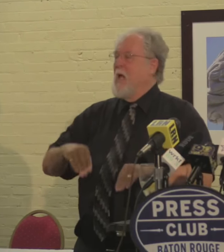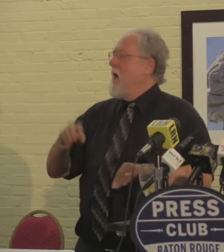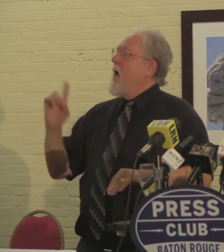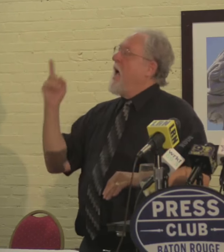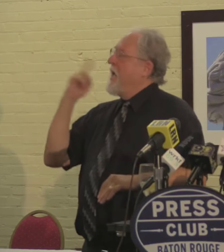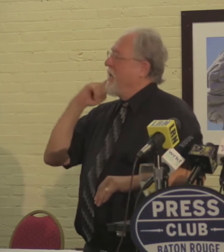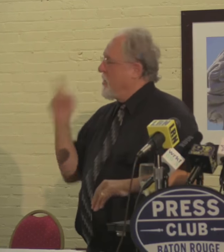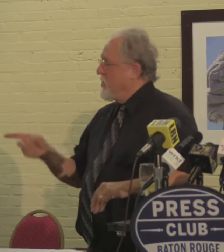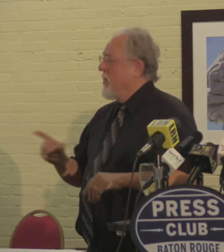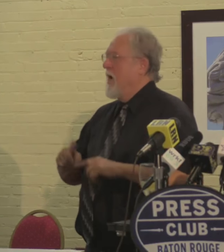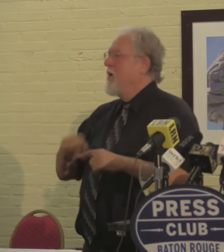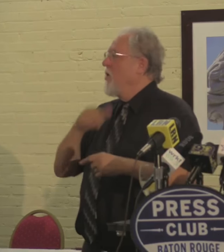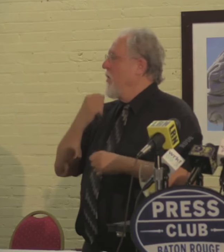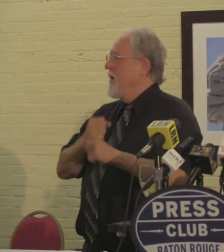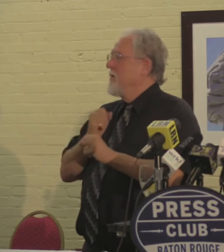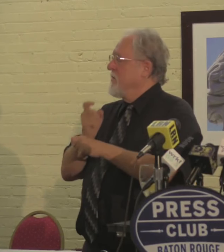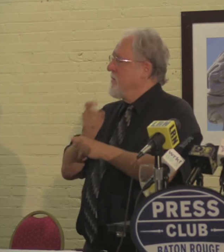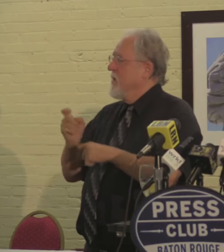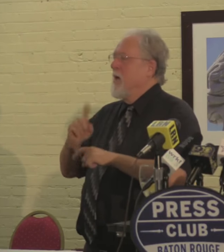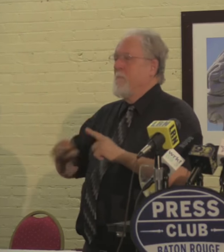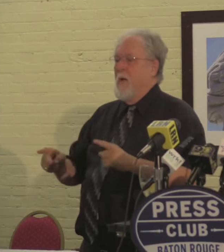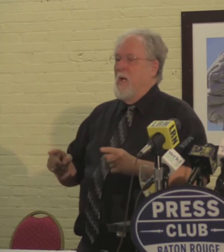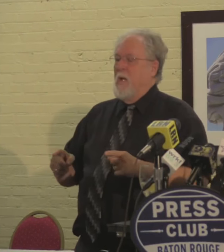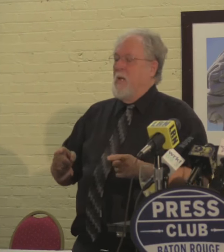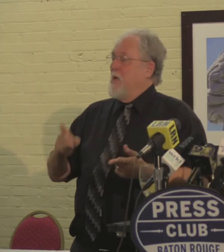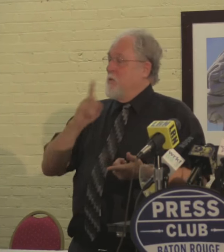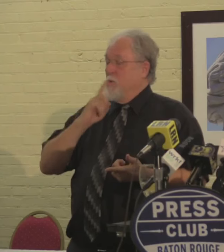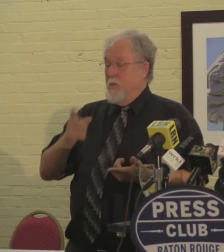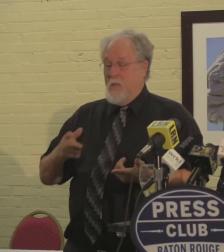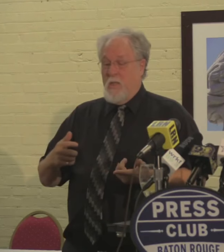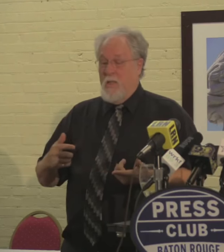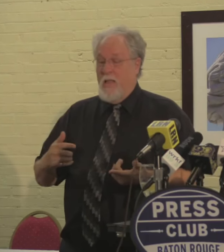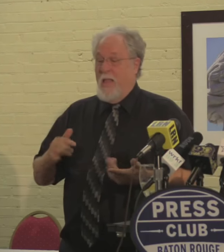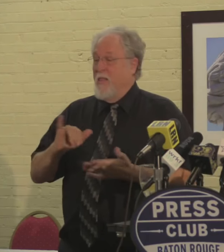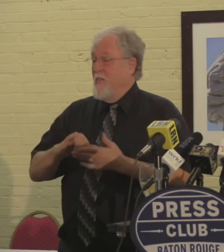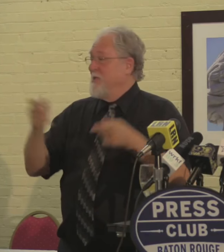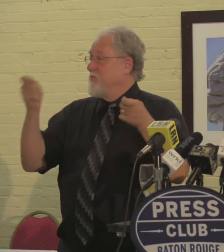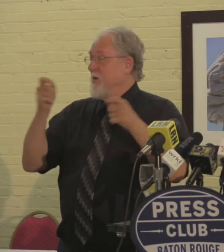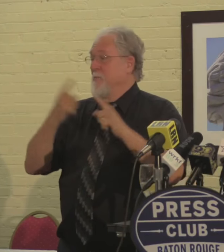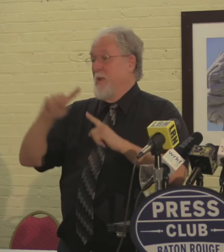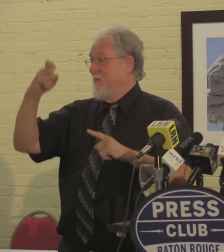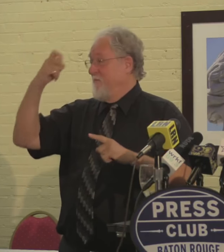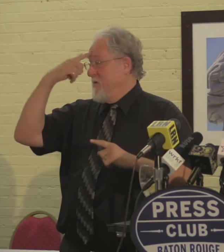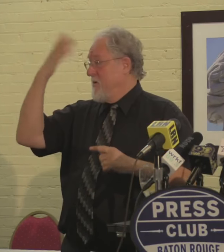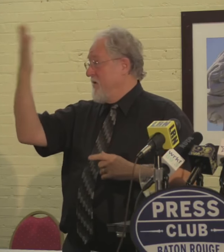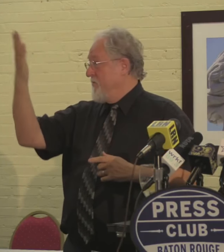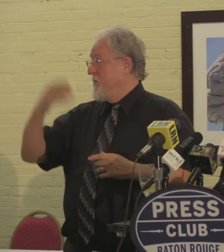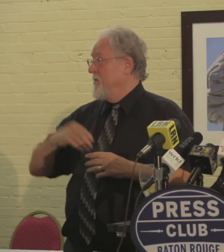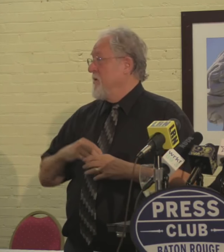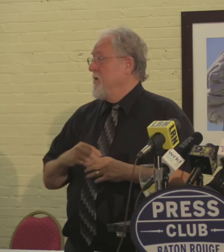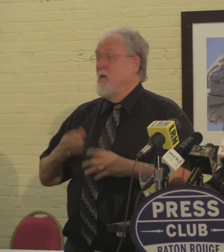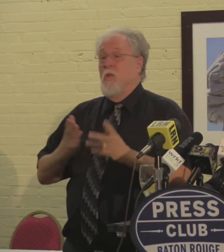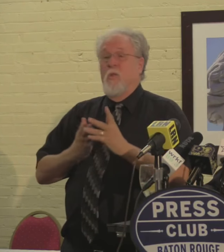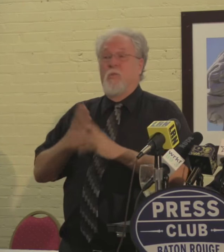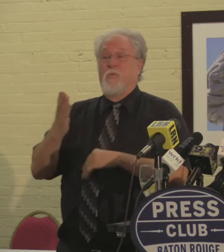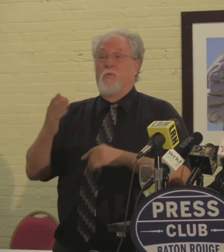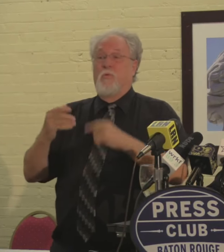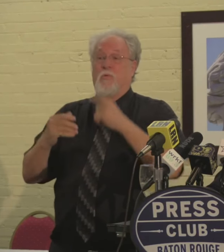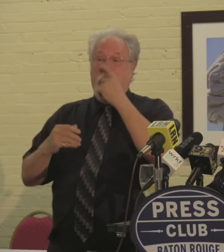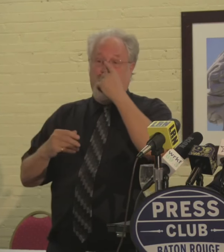to make light of it, but the fact of the matter is that's run by the federal government through